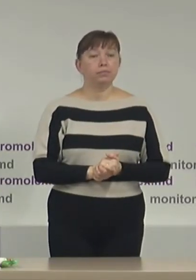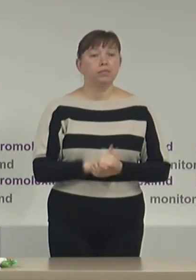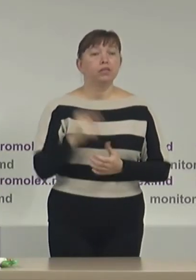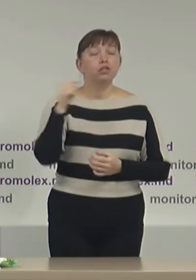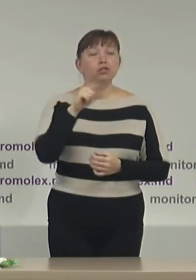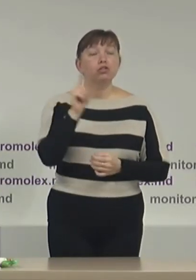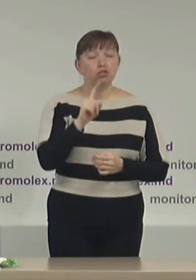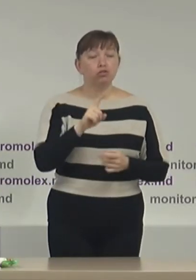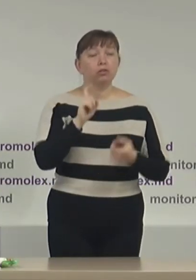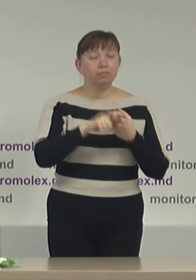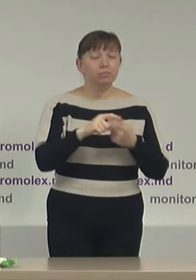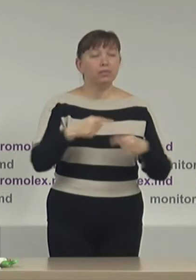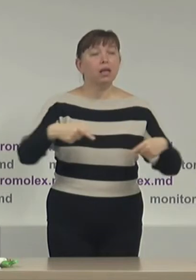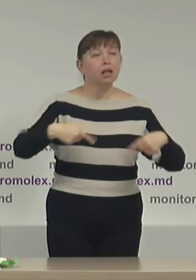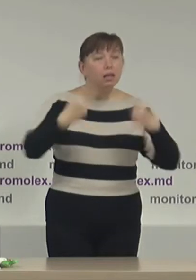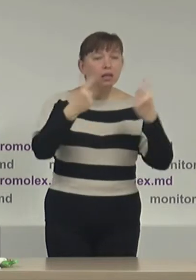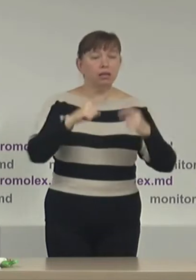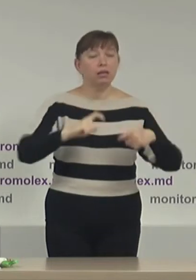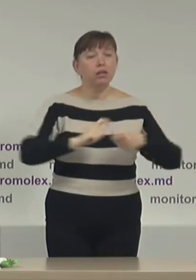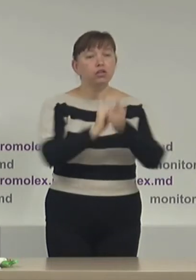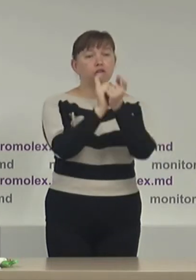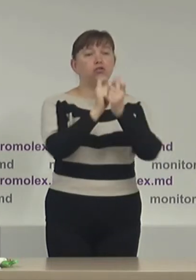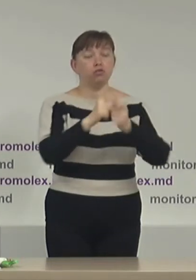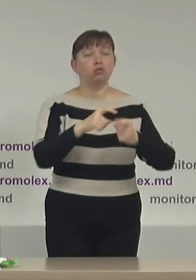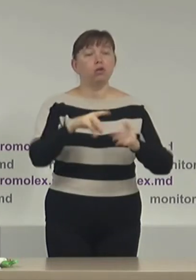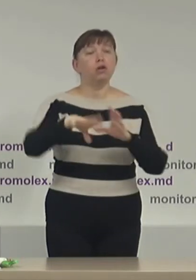transportation. As for electoral